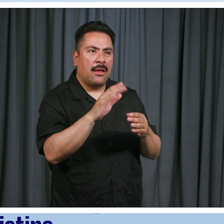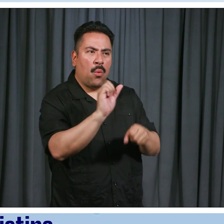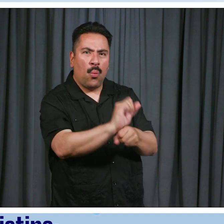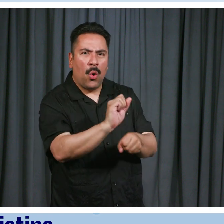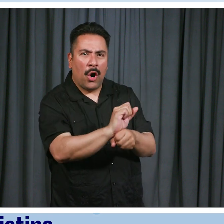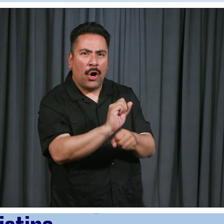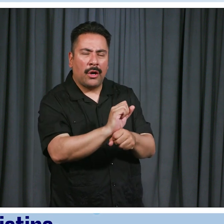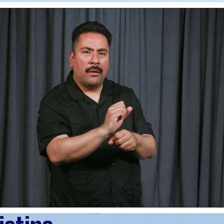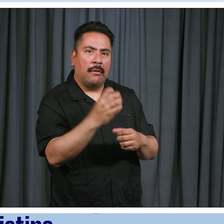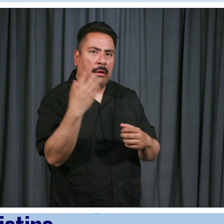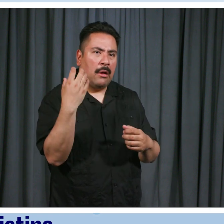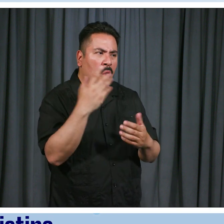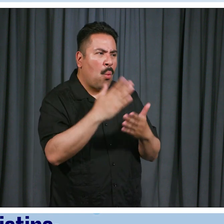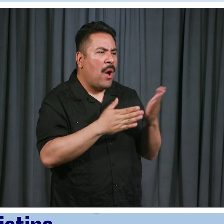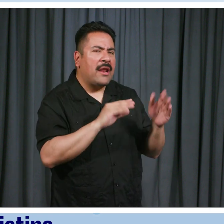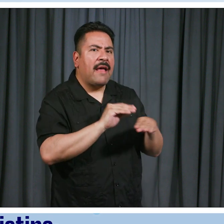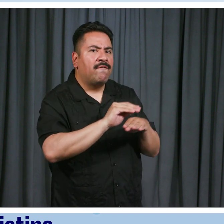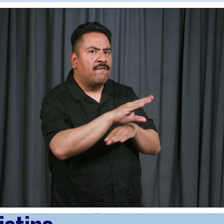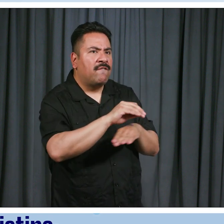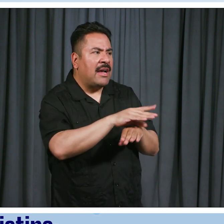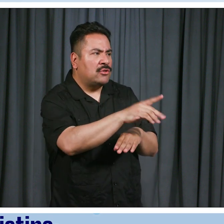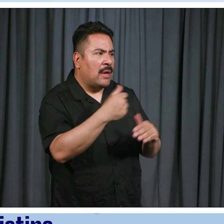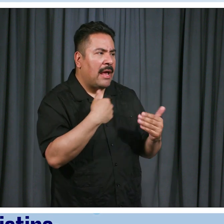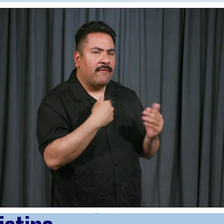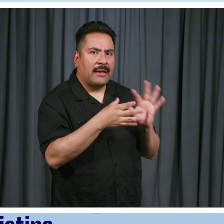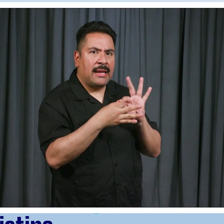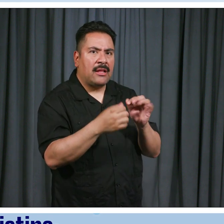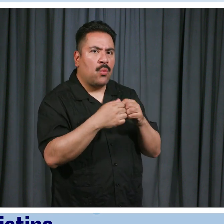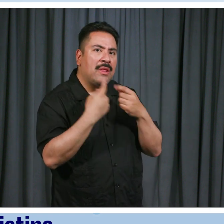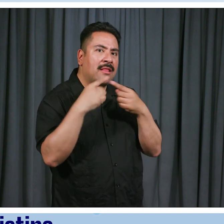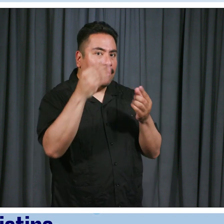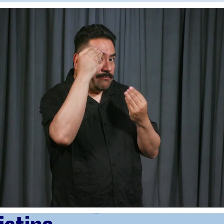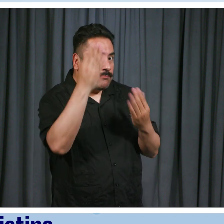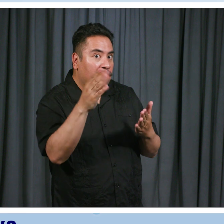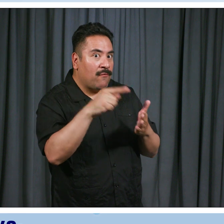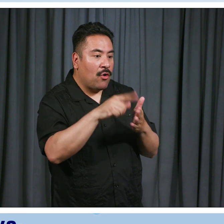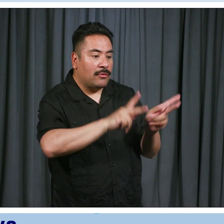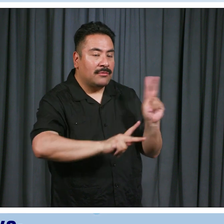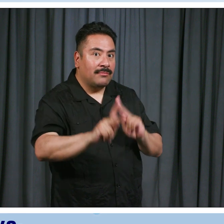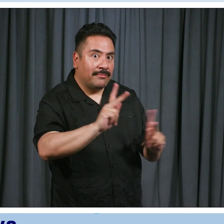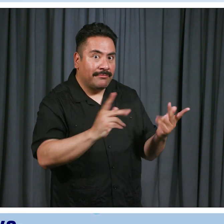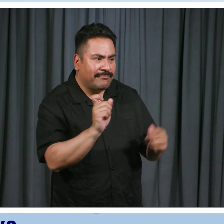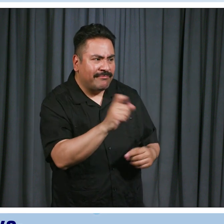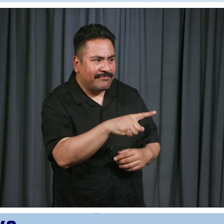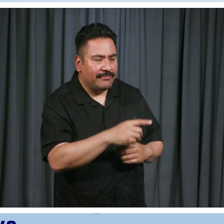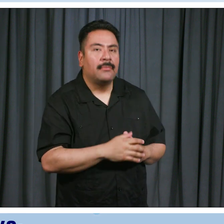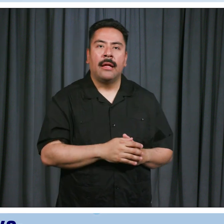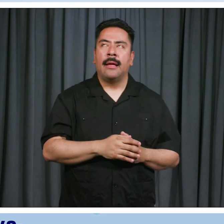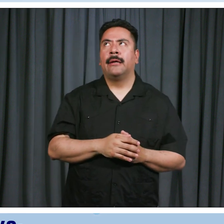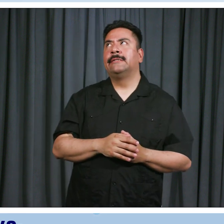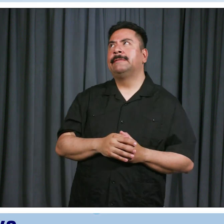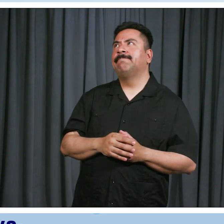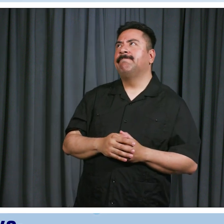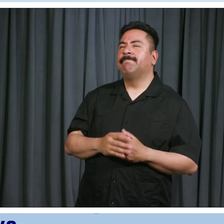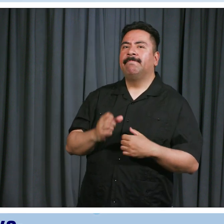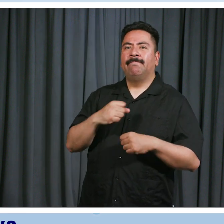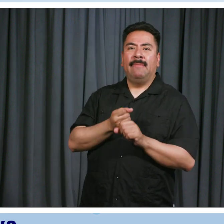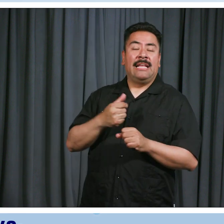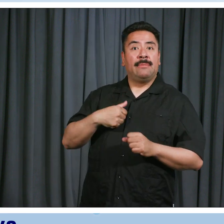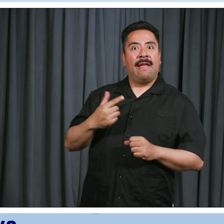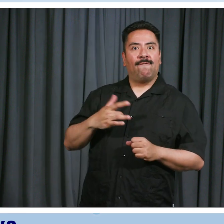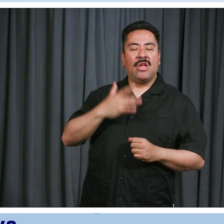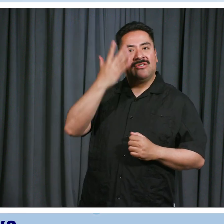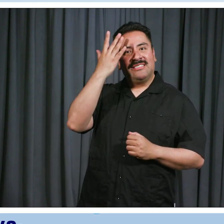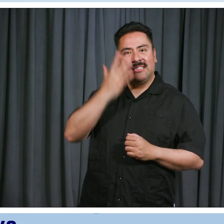in what advice you have around disclosure for those individuals. Well, it makes me feel sad